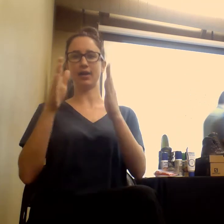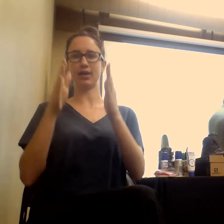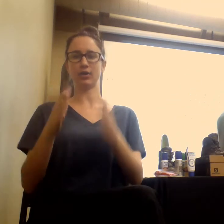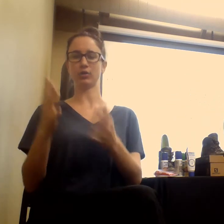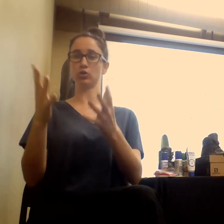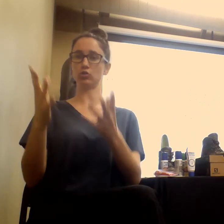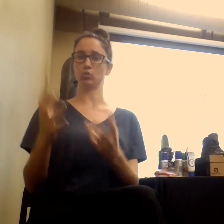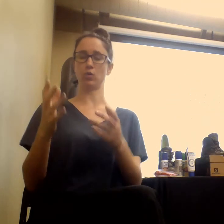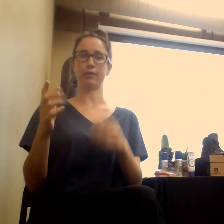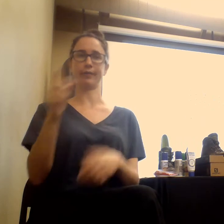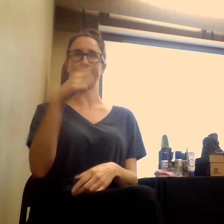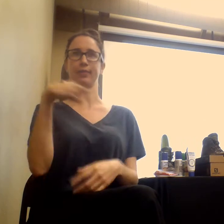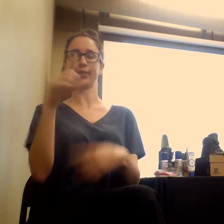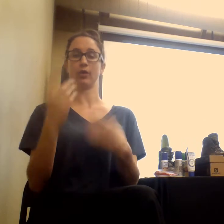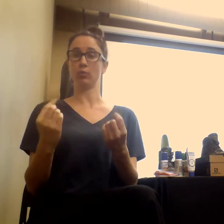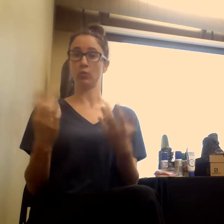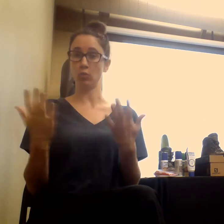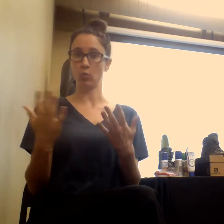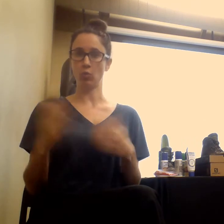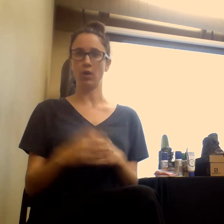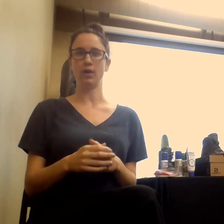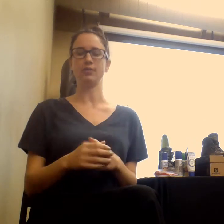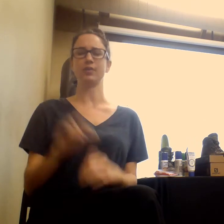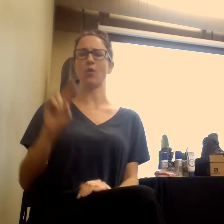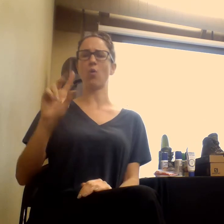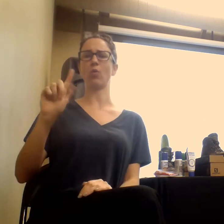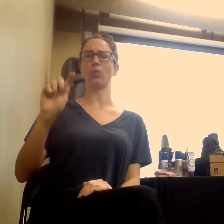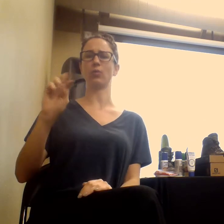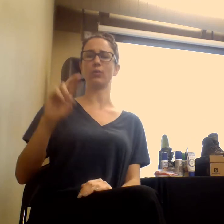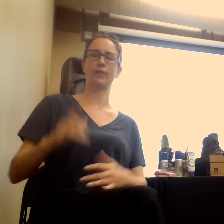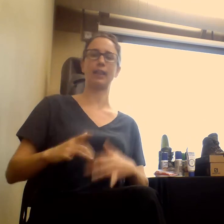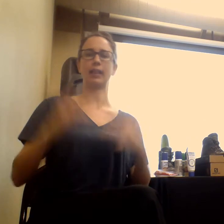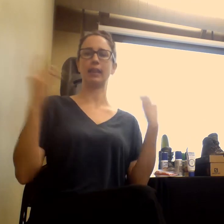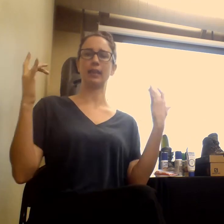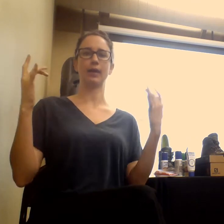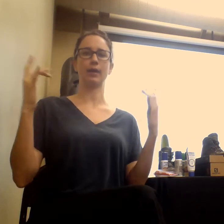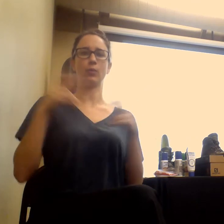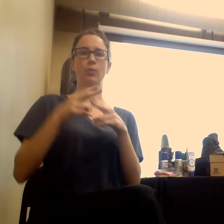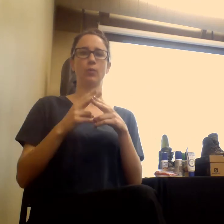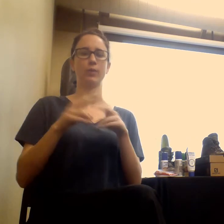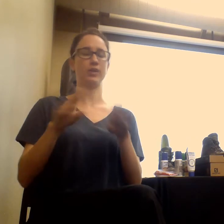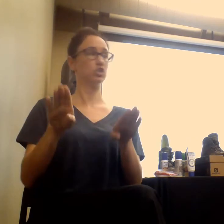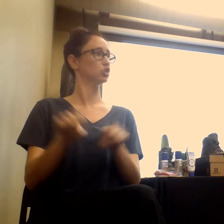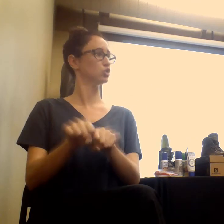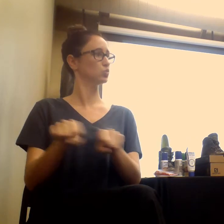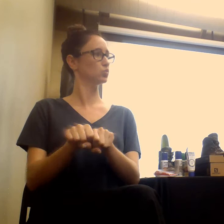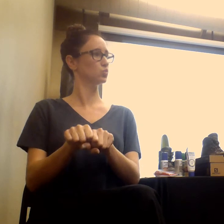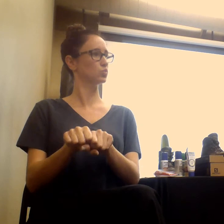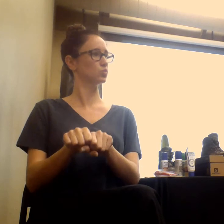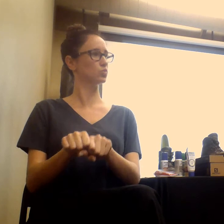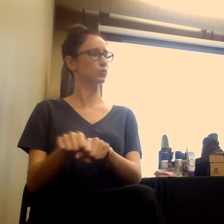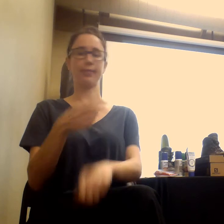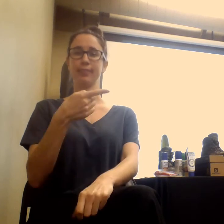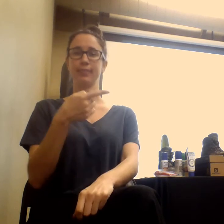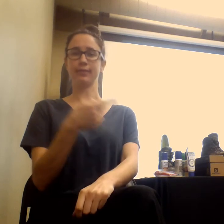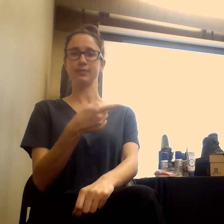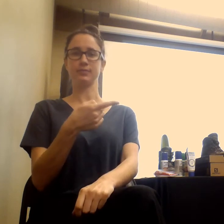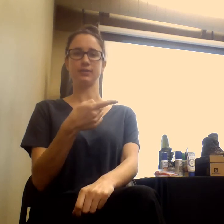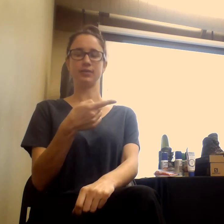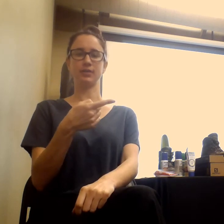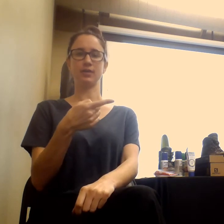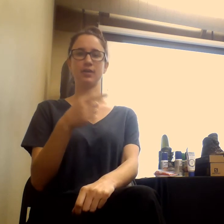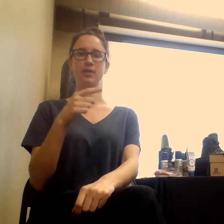lot of them have been going to these ultra lightweight shoes, which is kind of cool. This one, the lugs are a little